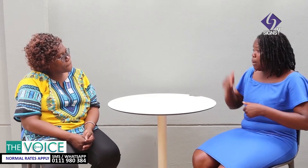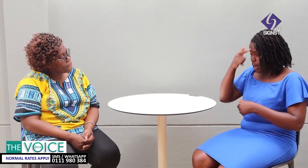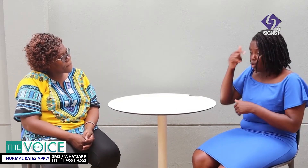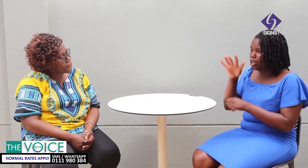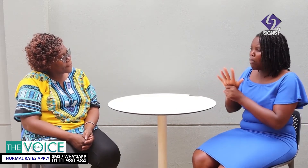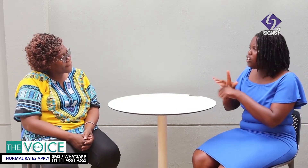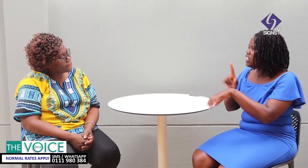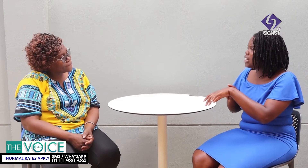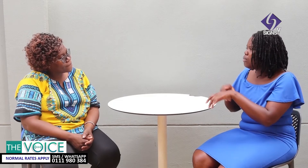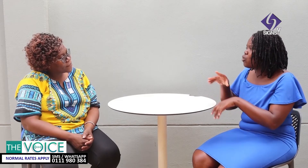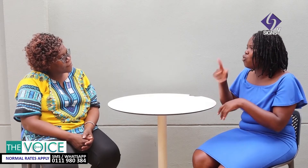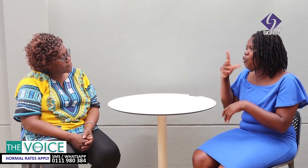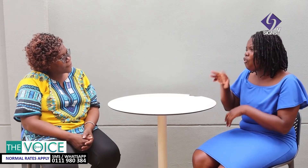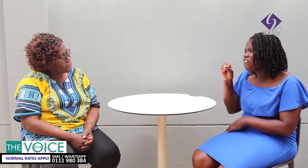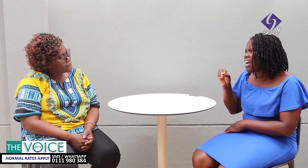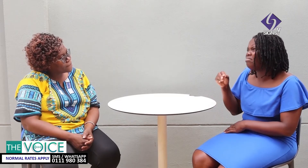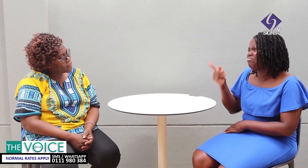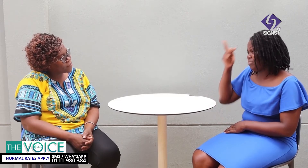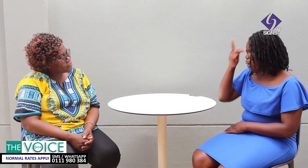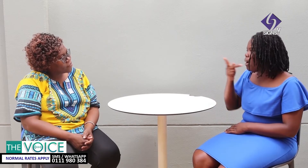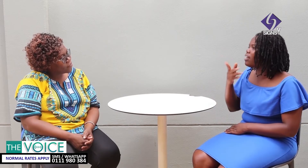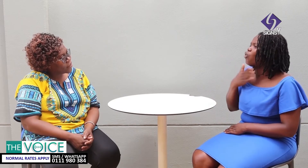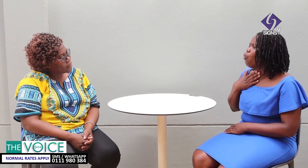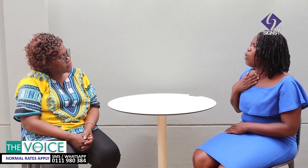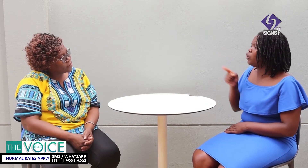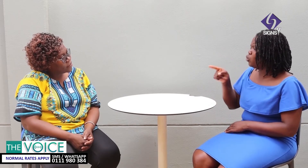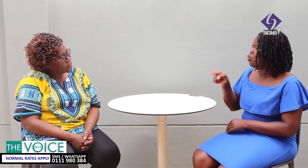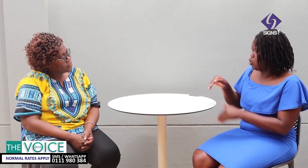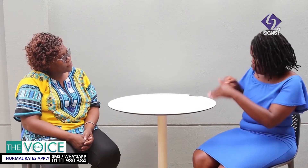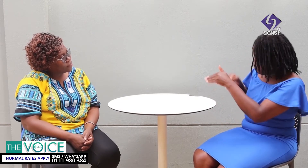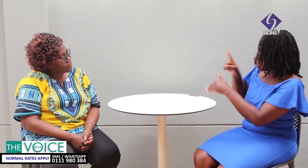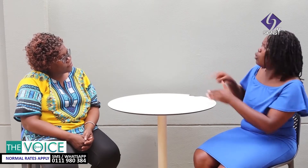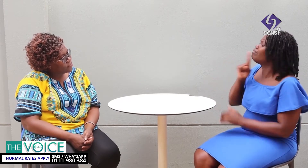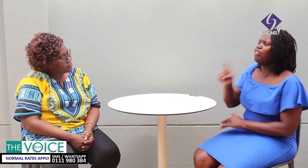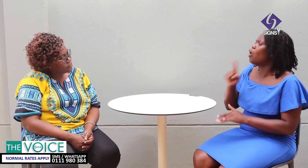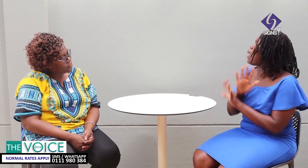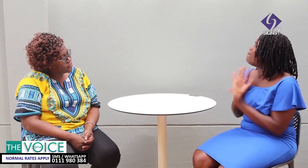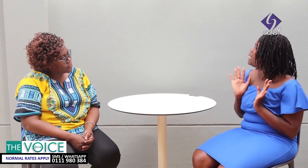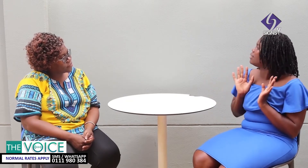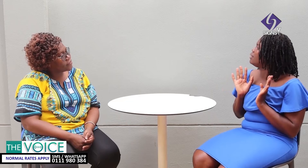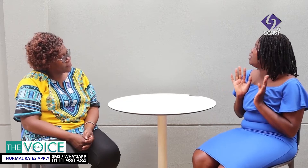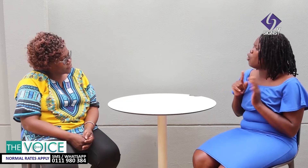So is it possible that you advise our youths whose parent maybe has decided their lives for